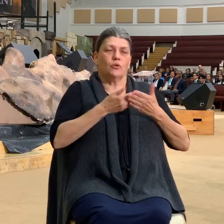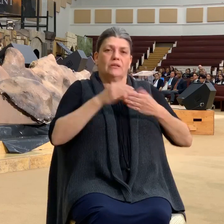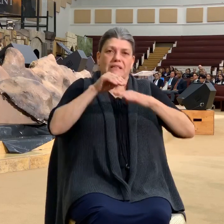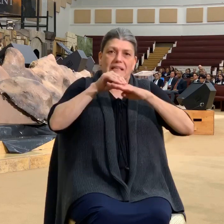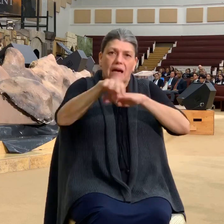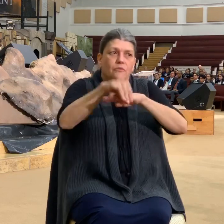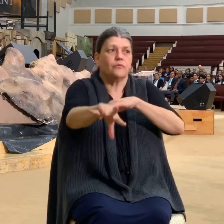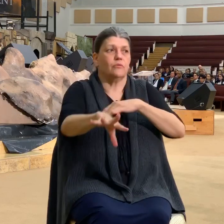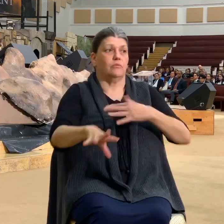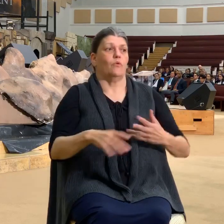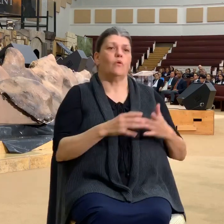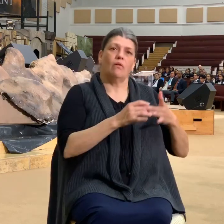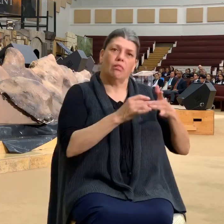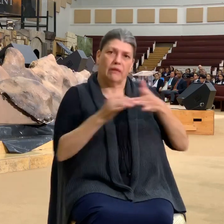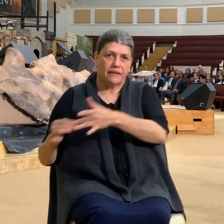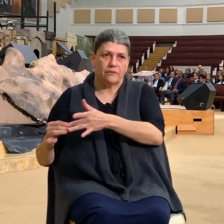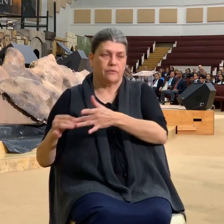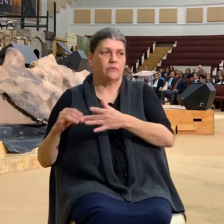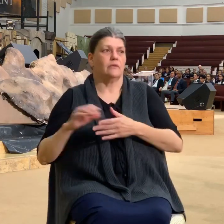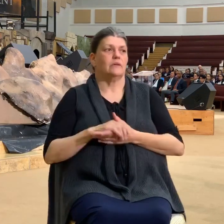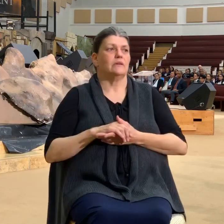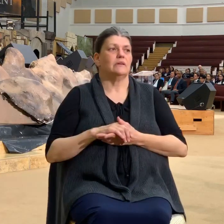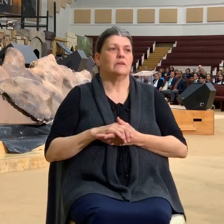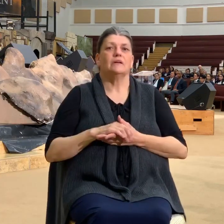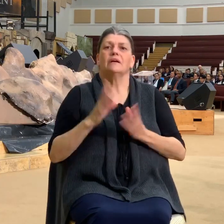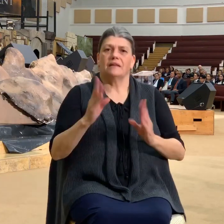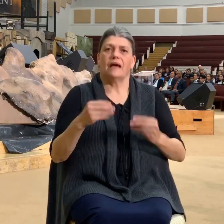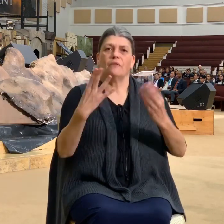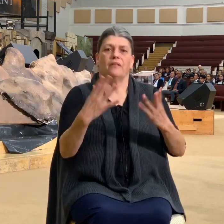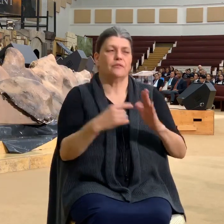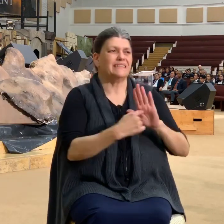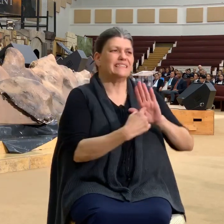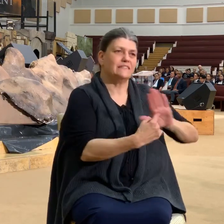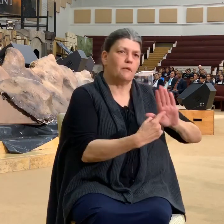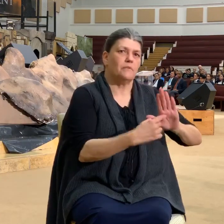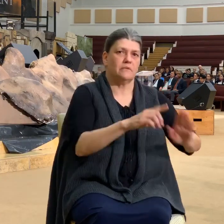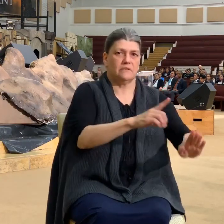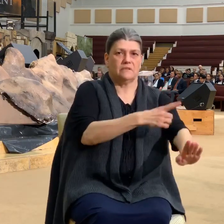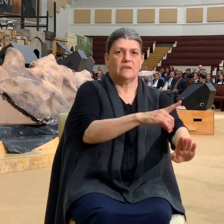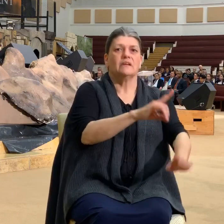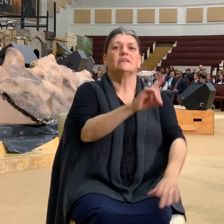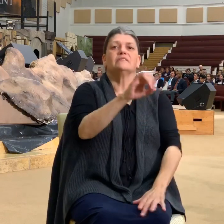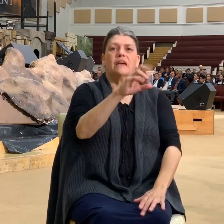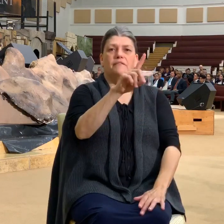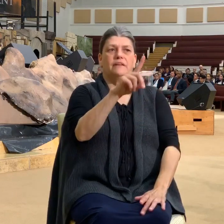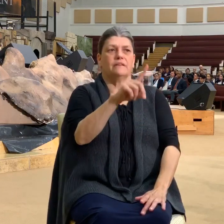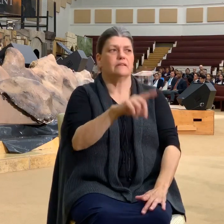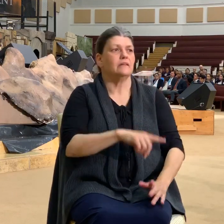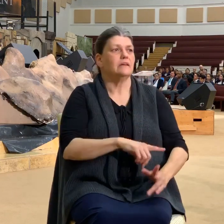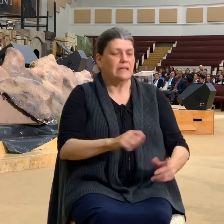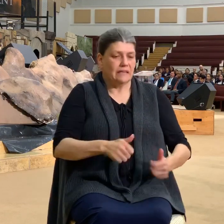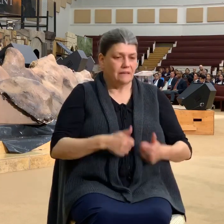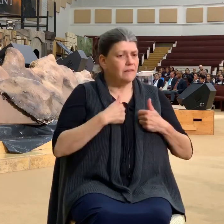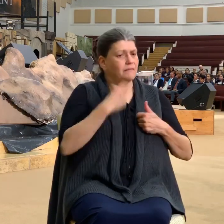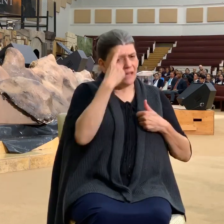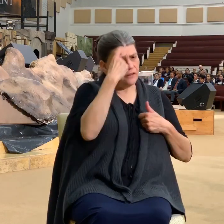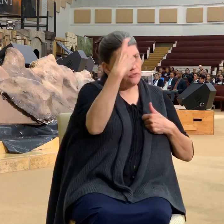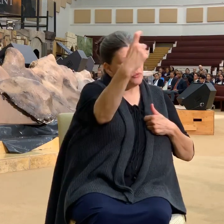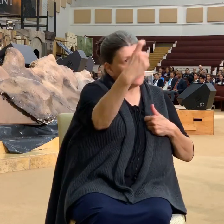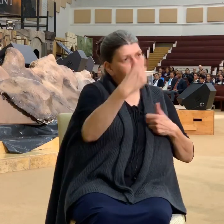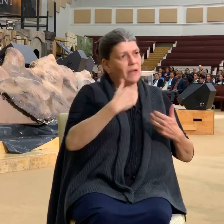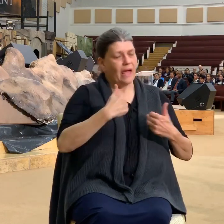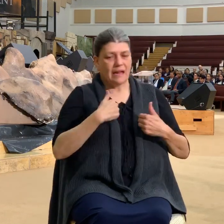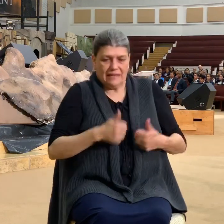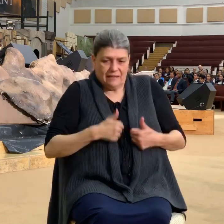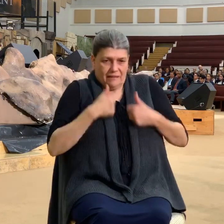give you is David. David had a dream and a desire. He lived in a fine place.